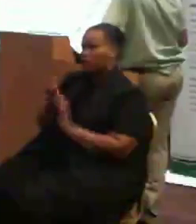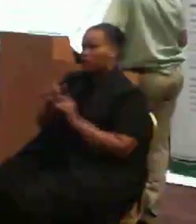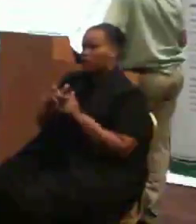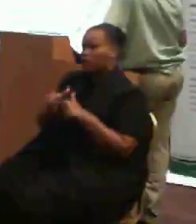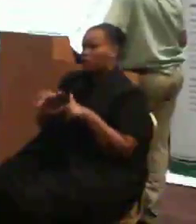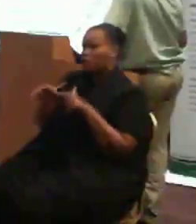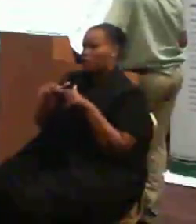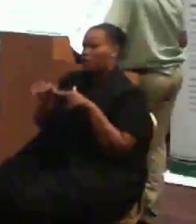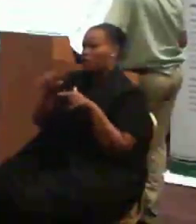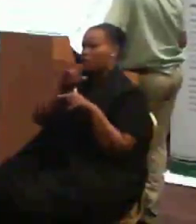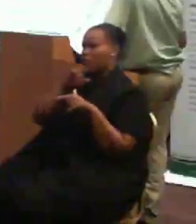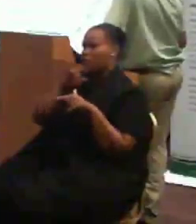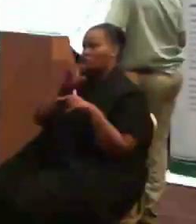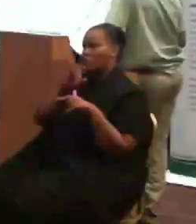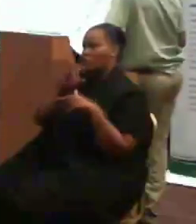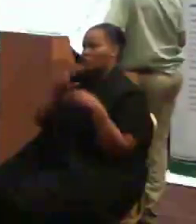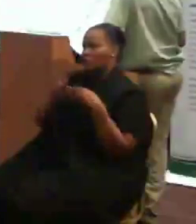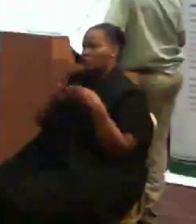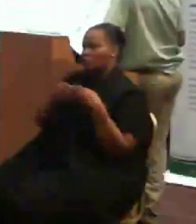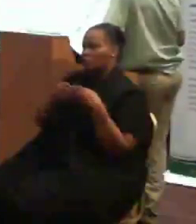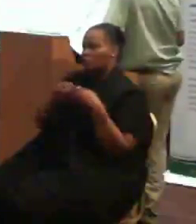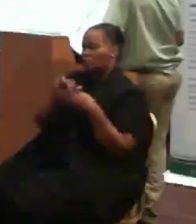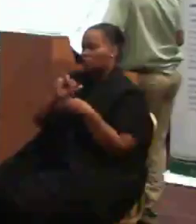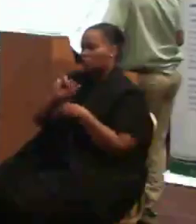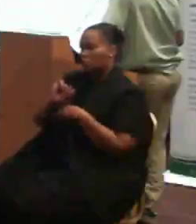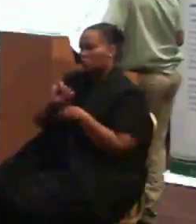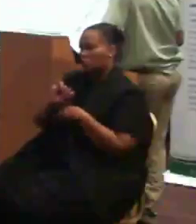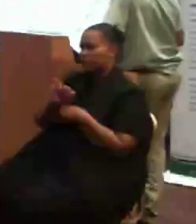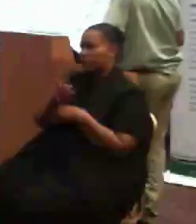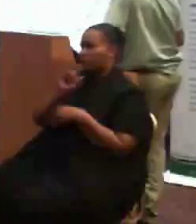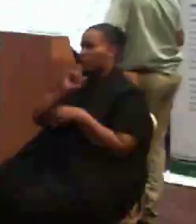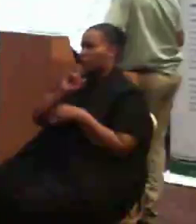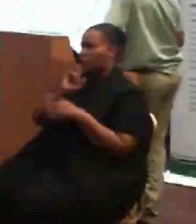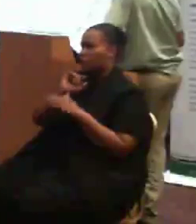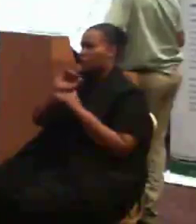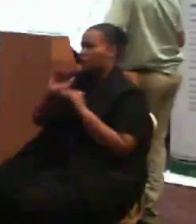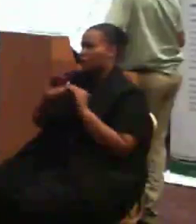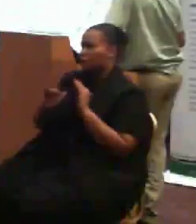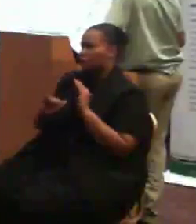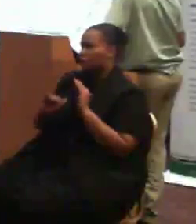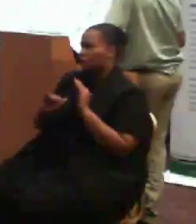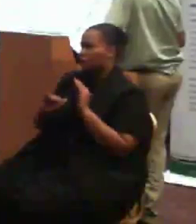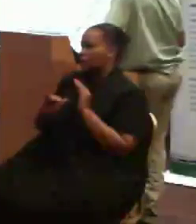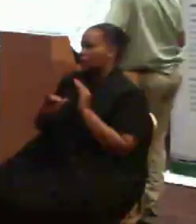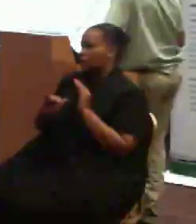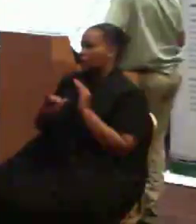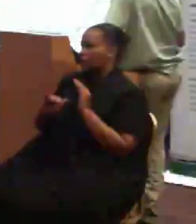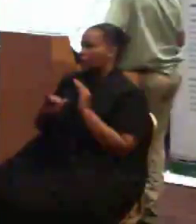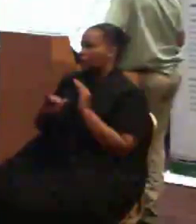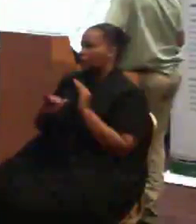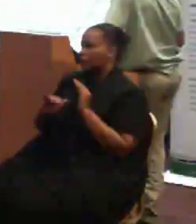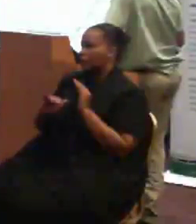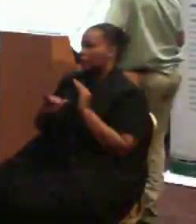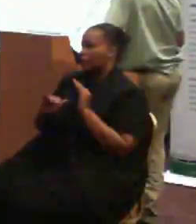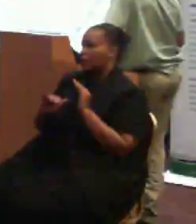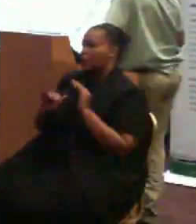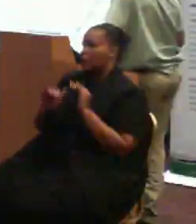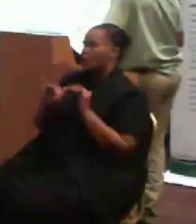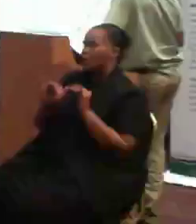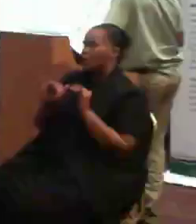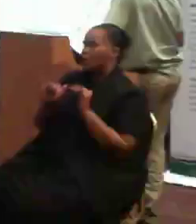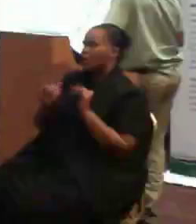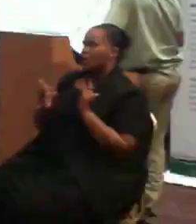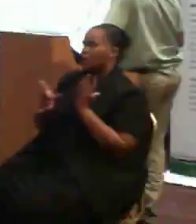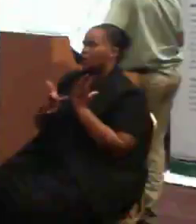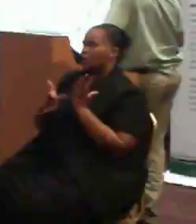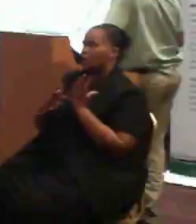electricity consumption. Are your members going to reduce their consumption at what point will they switch to other technologies